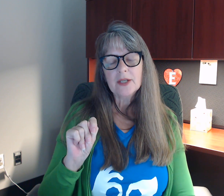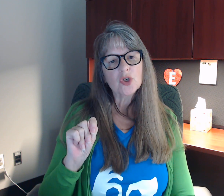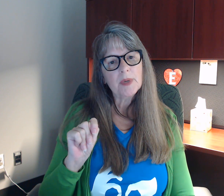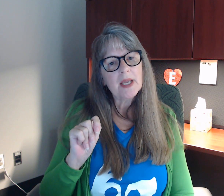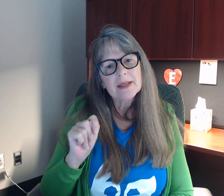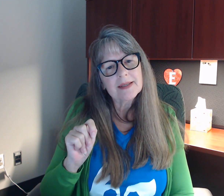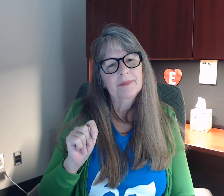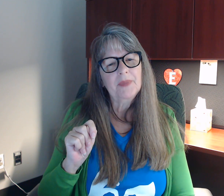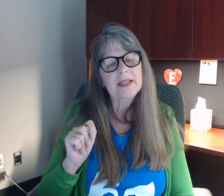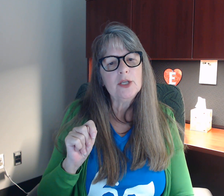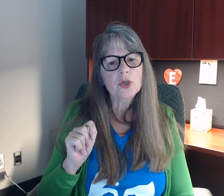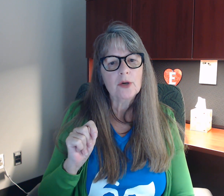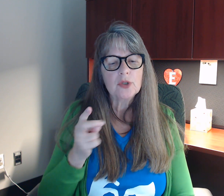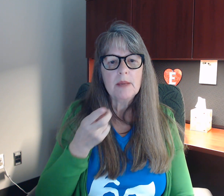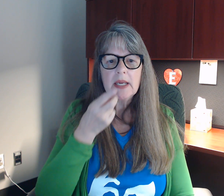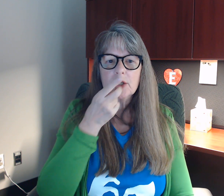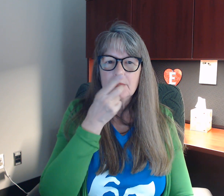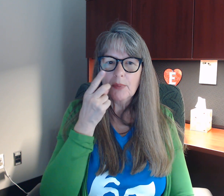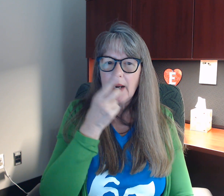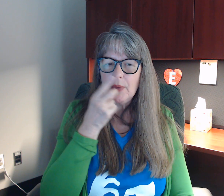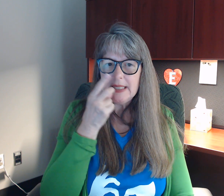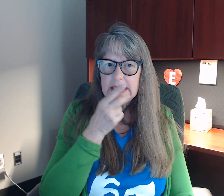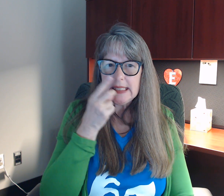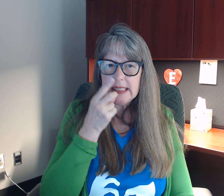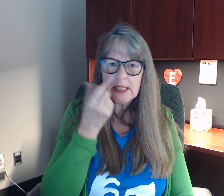just because it's easier to understand, because remember we did dentist.